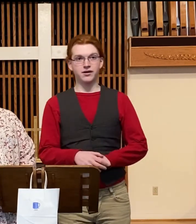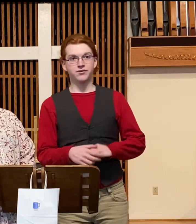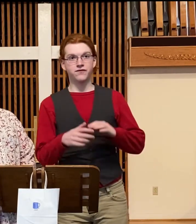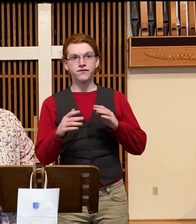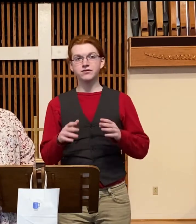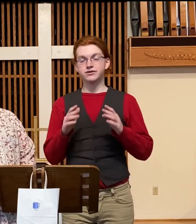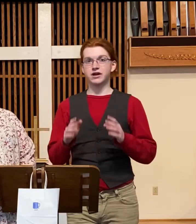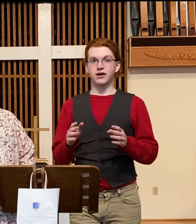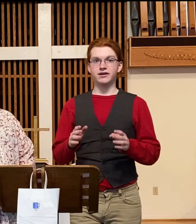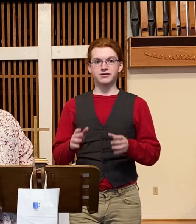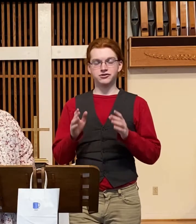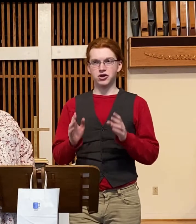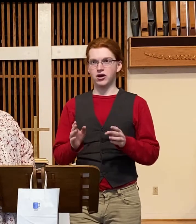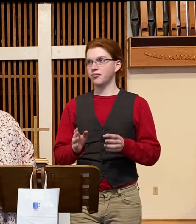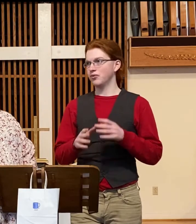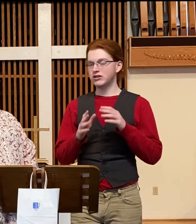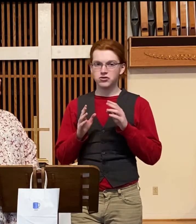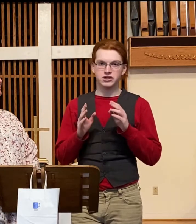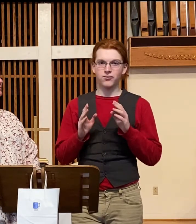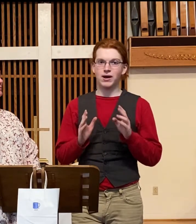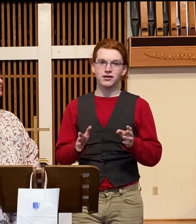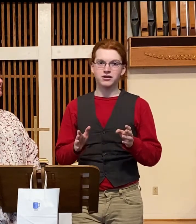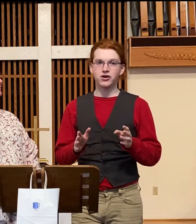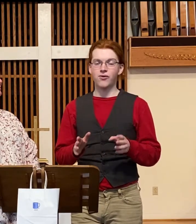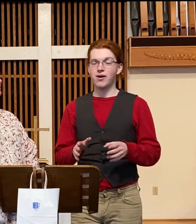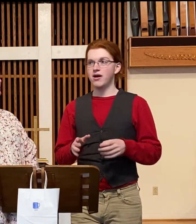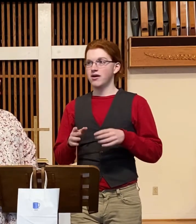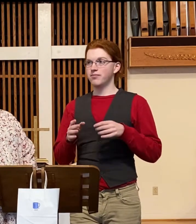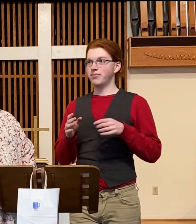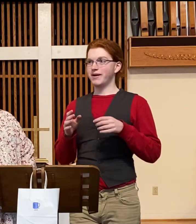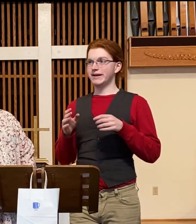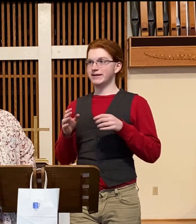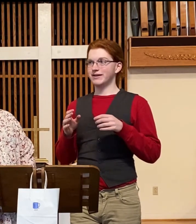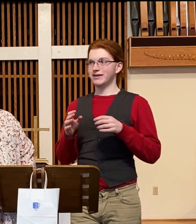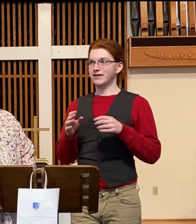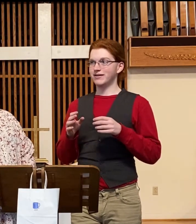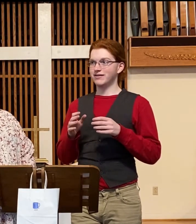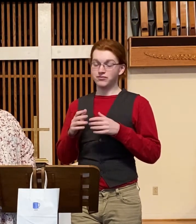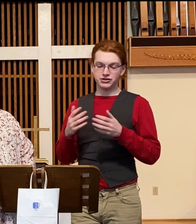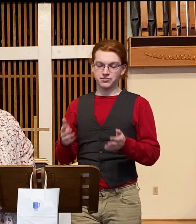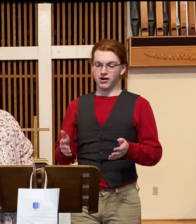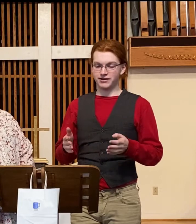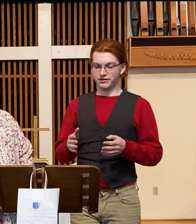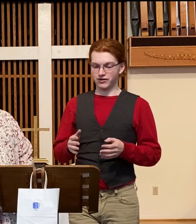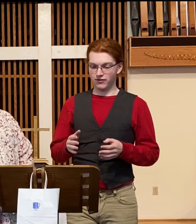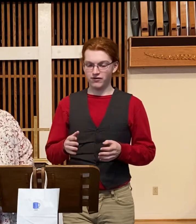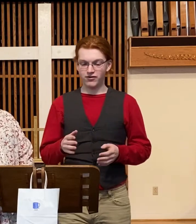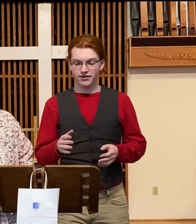The first sign is God. We learned it a while ago, but we should probably still go over it